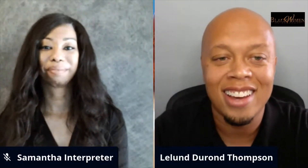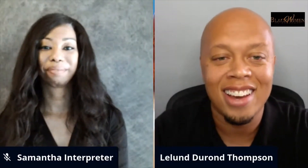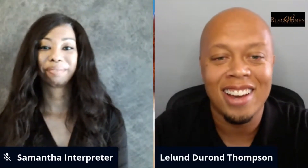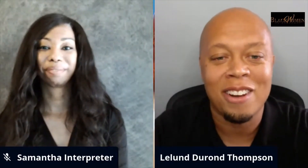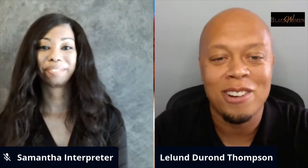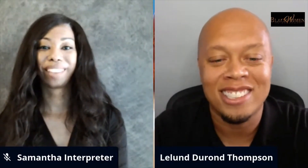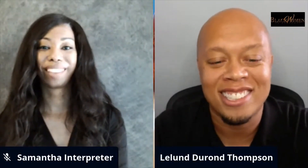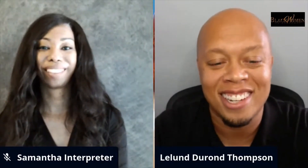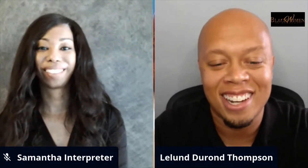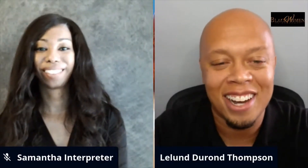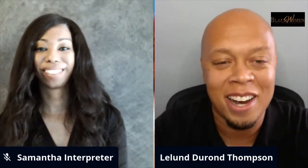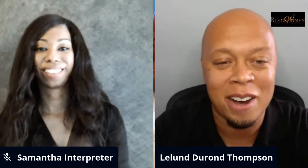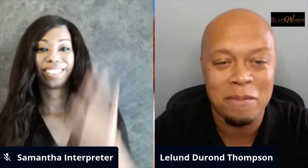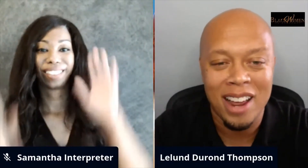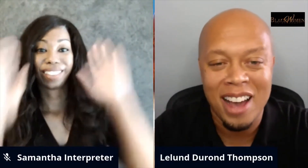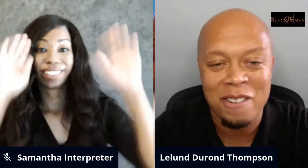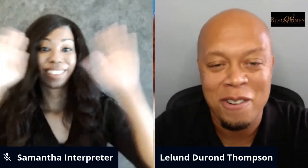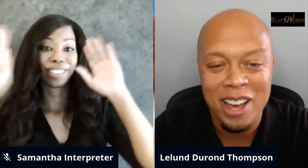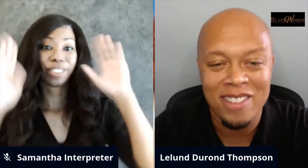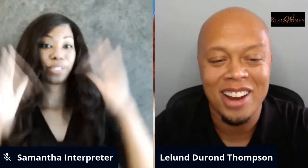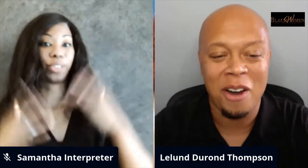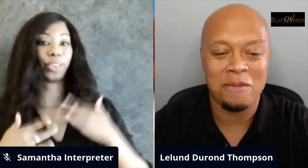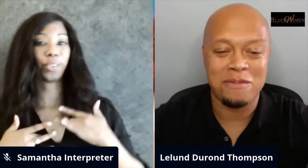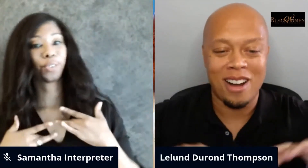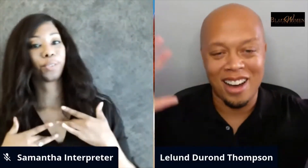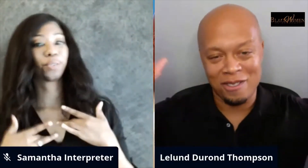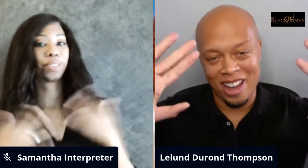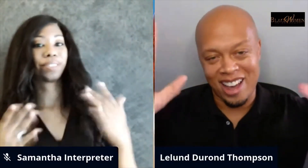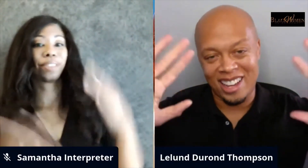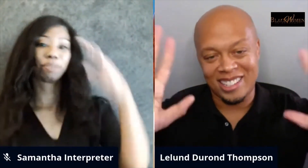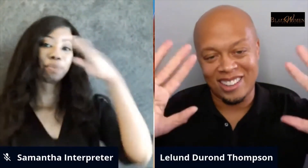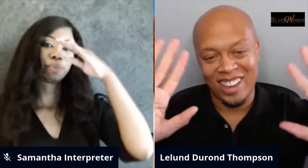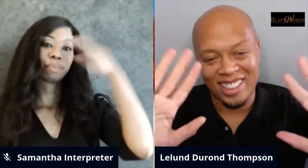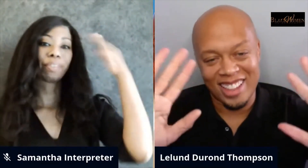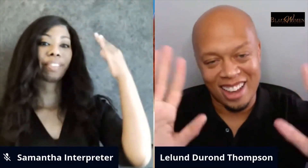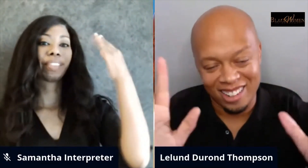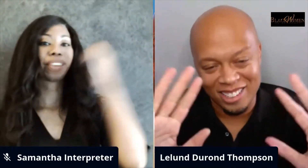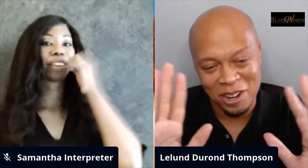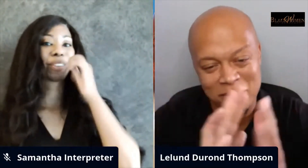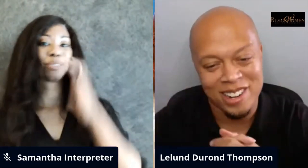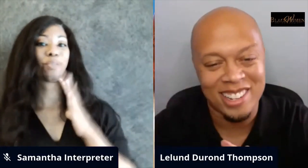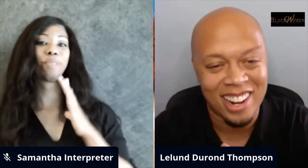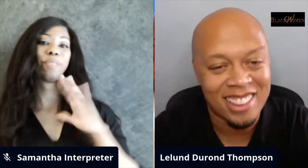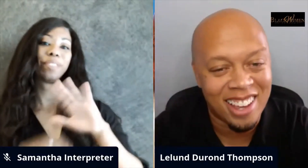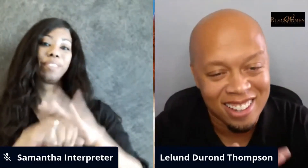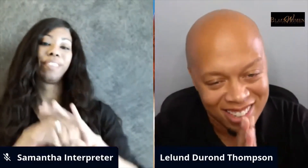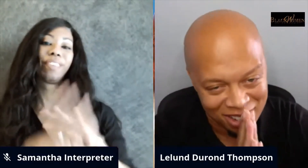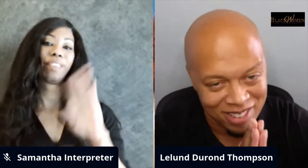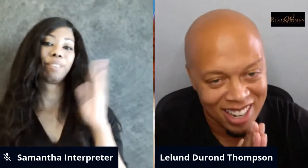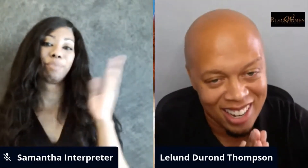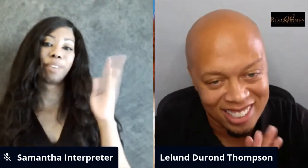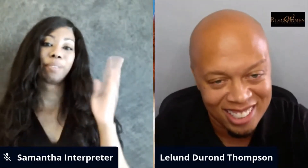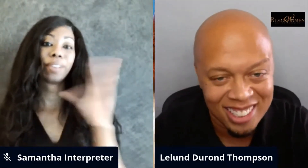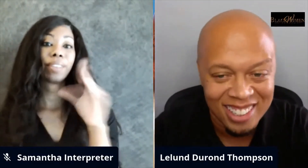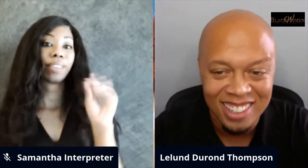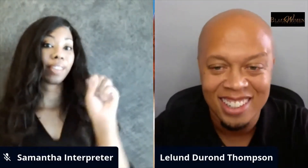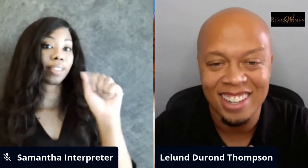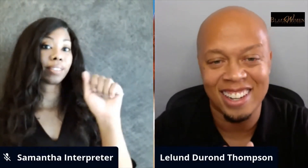Hey there, what's up? Black women on Broadway. Samantha, our interpreter there. Thank you so